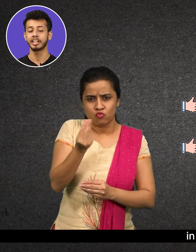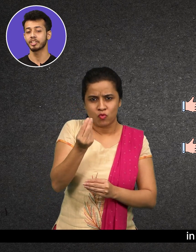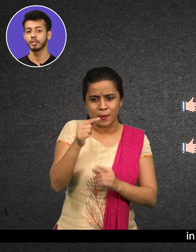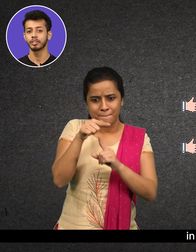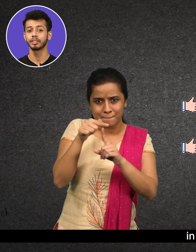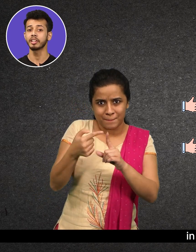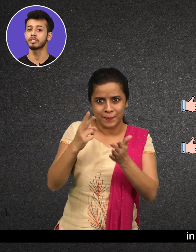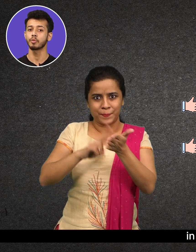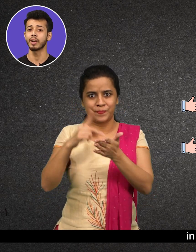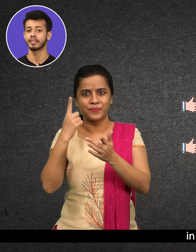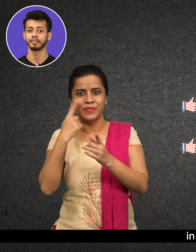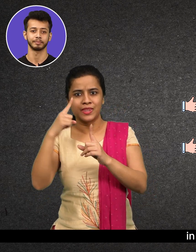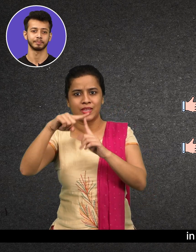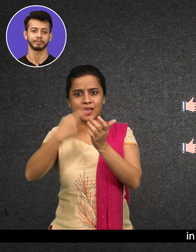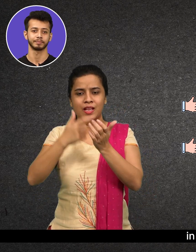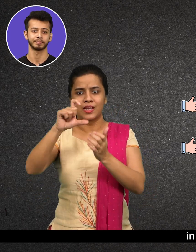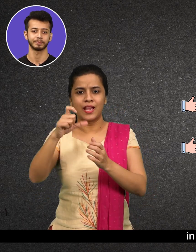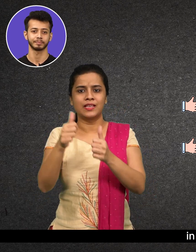in the ratio 3:1.